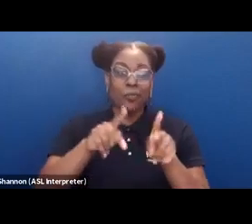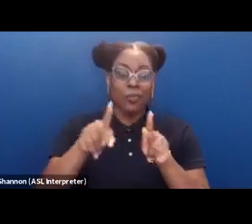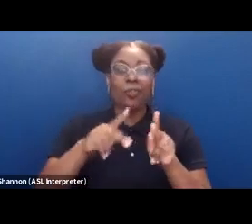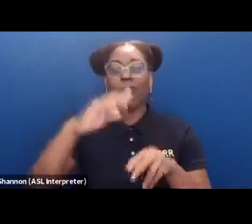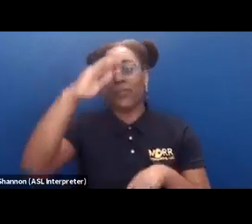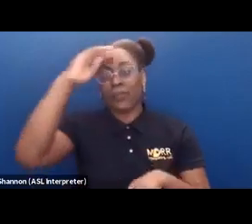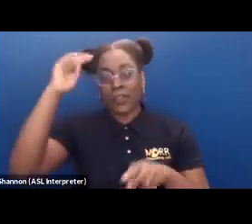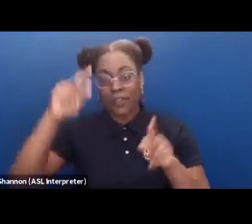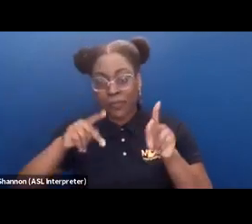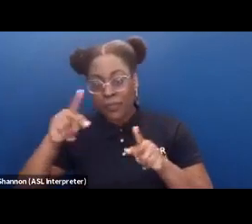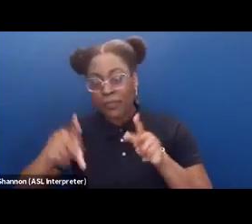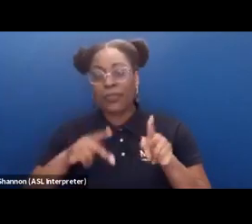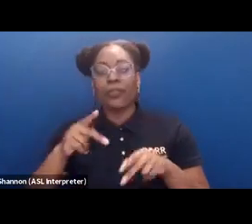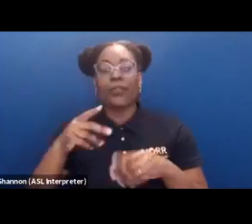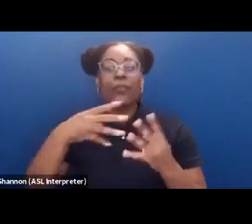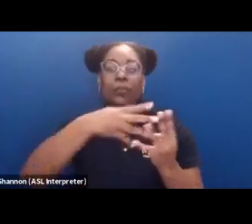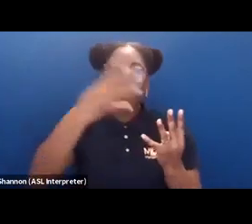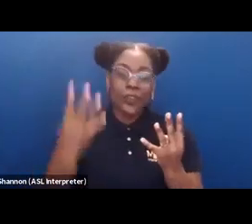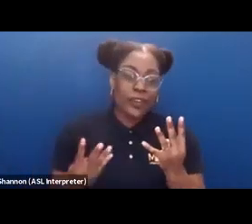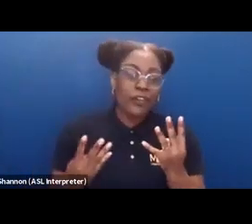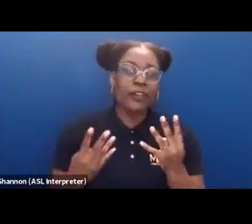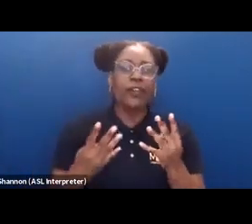folks, queer folks,